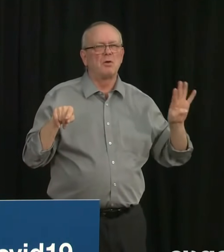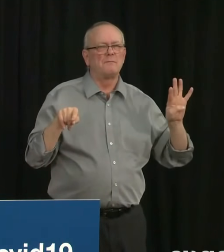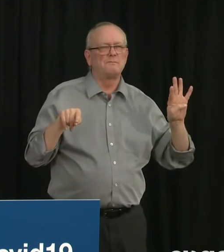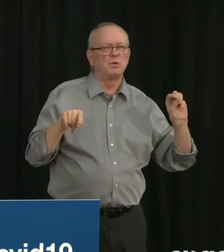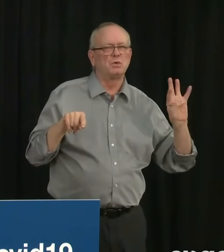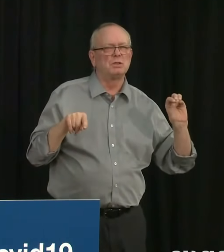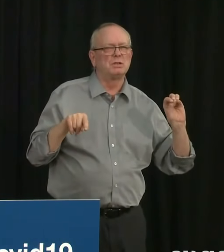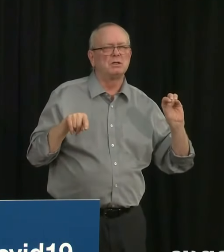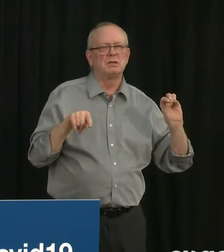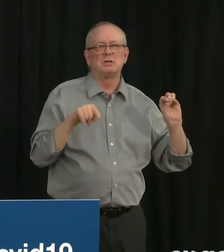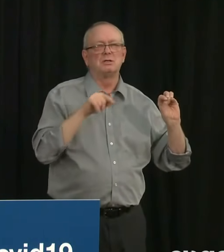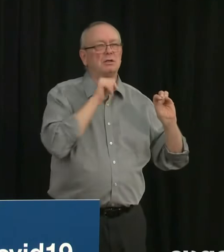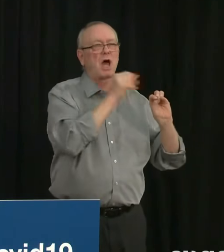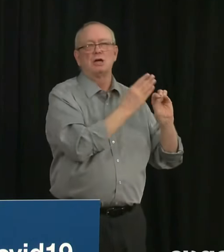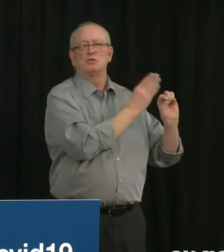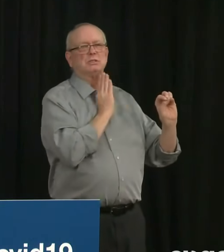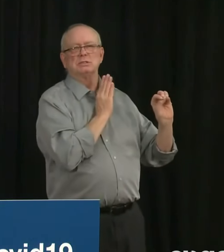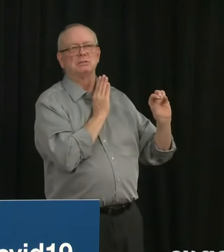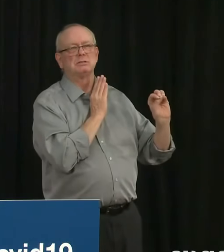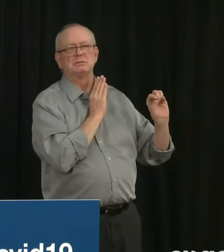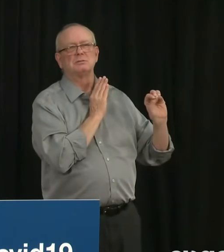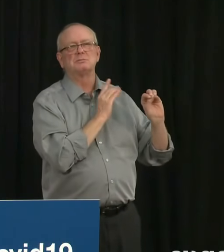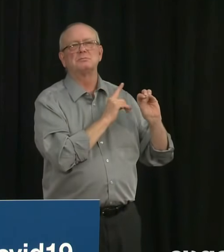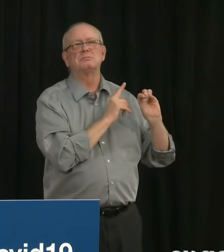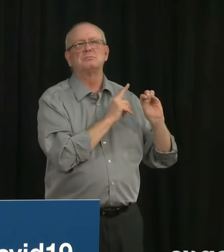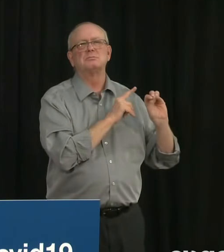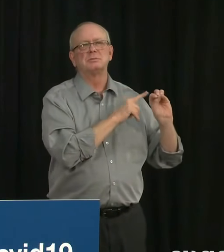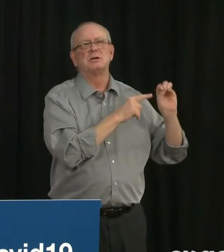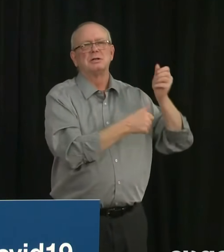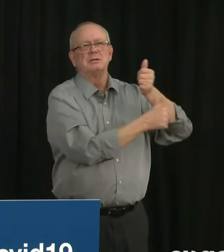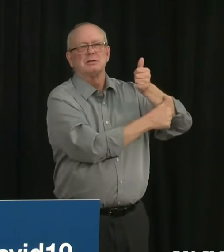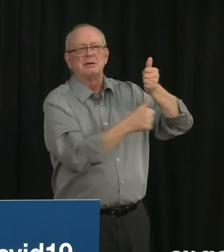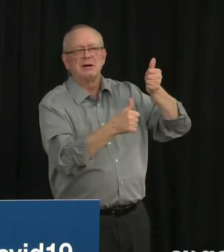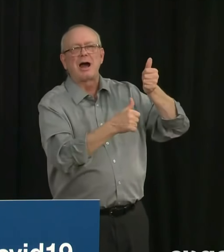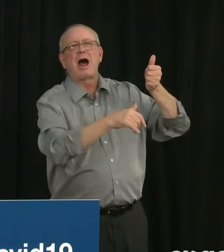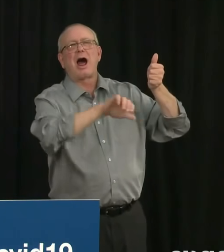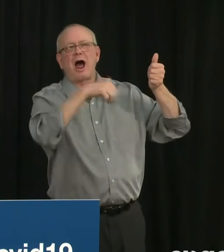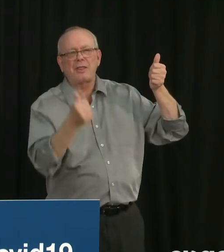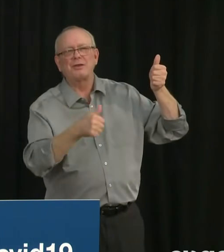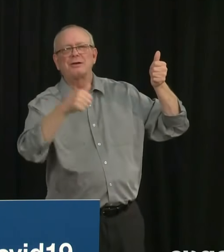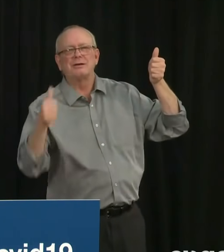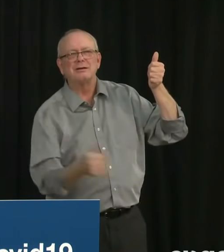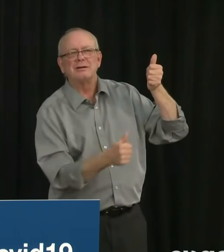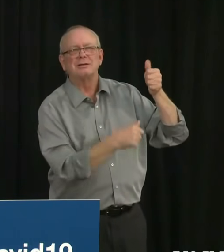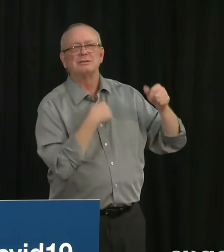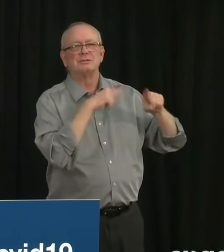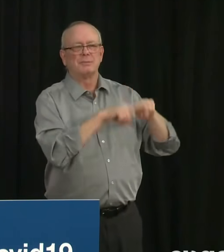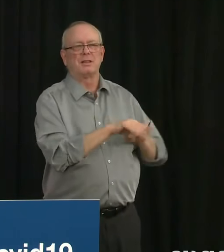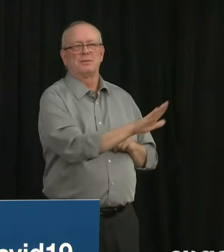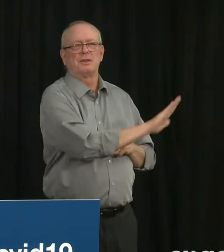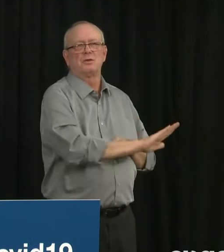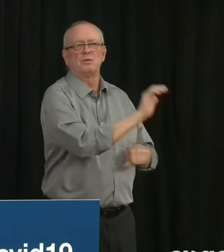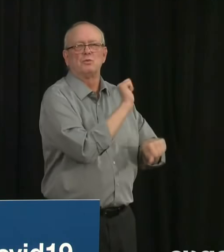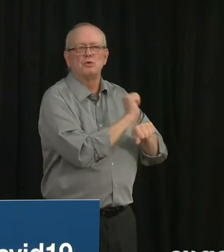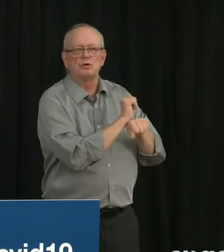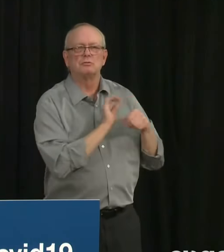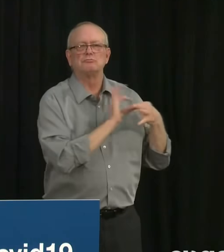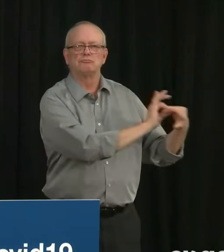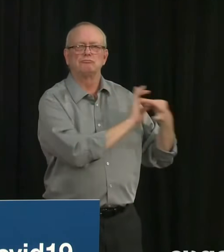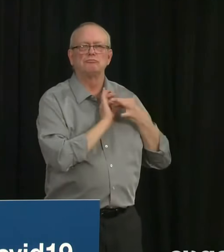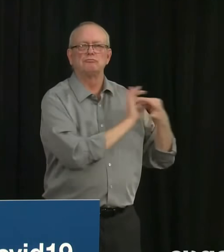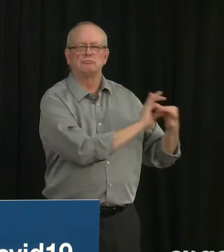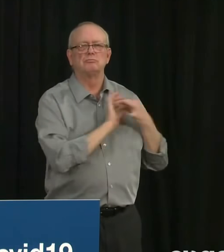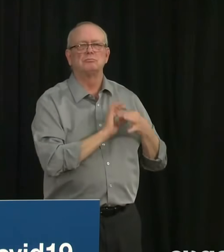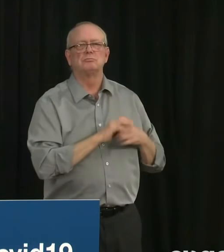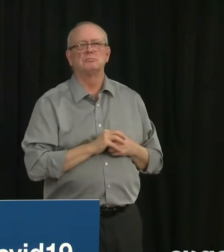to me, I do consider them to be part of my team and really rely on their work. With respect to the restaurant